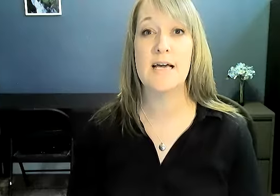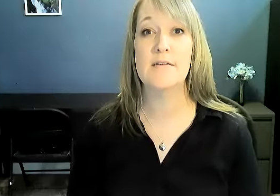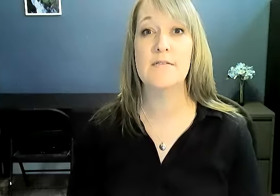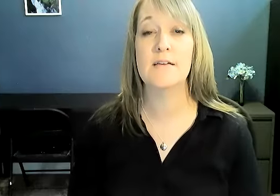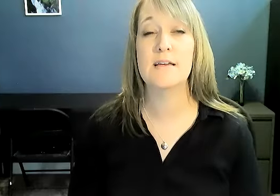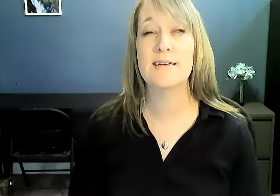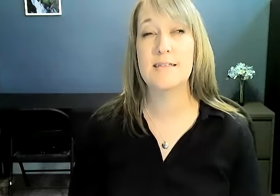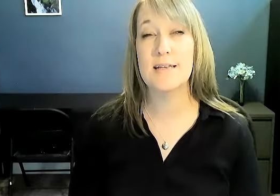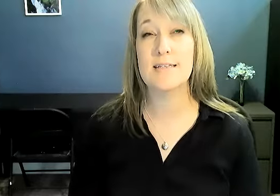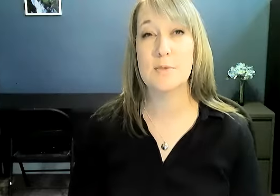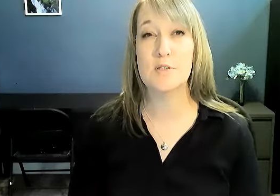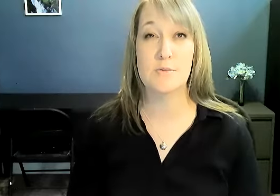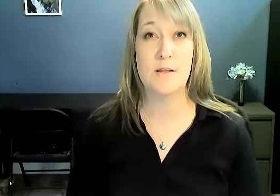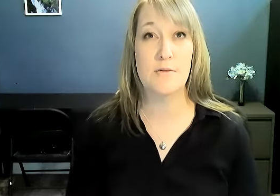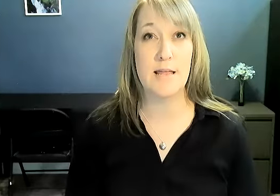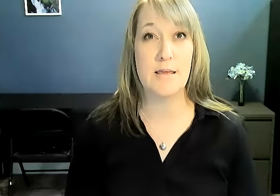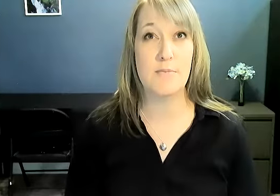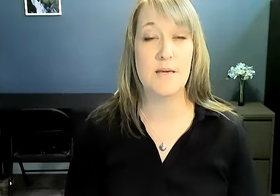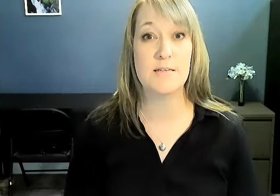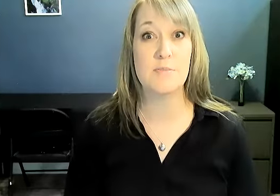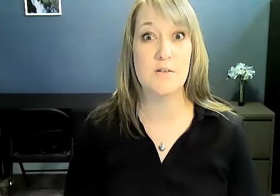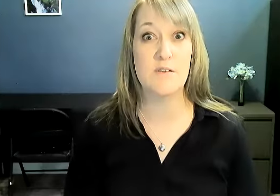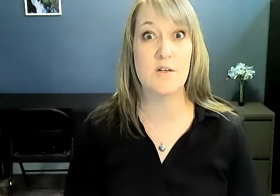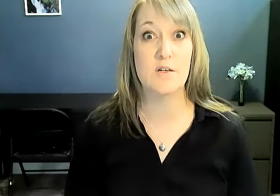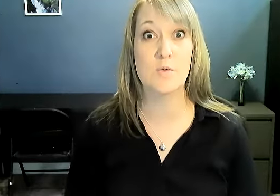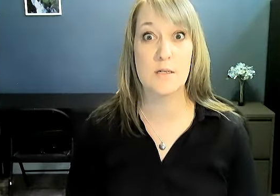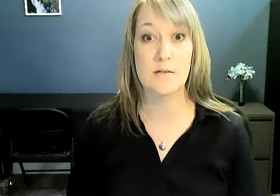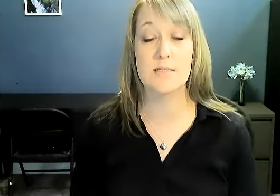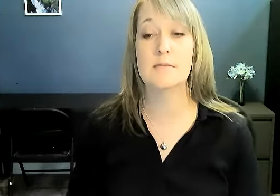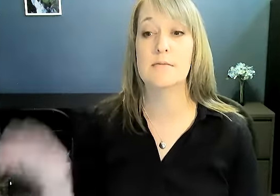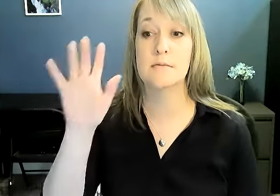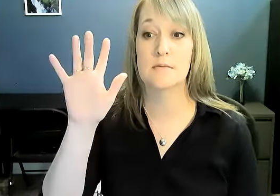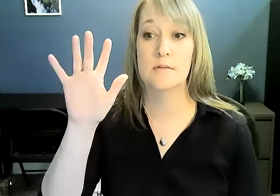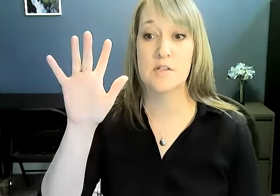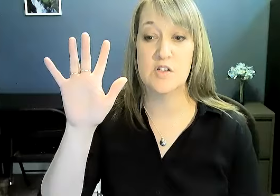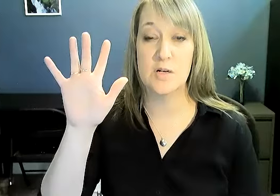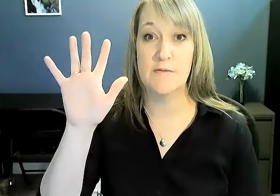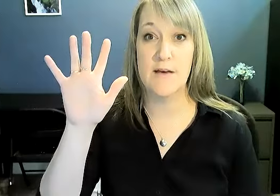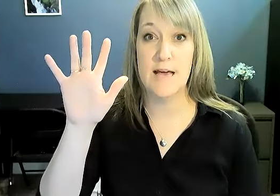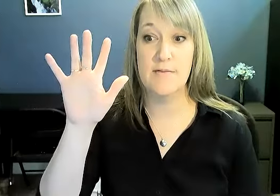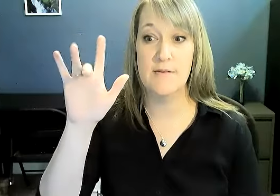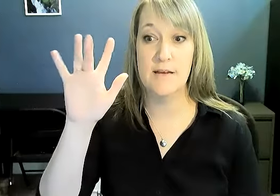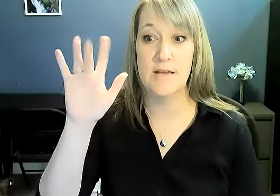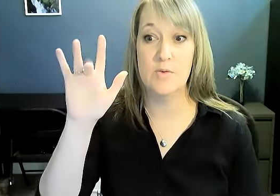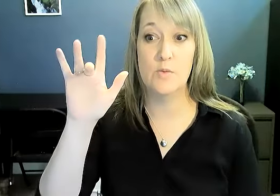25 is kind of similar to 23, I think, because the middle finger wiggles. So you start with a 5 and you